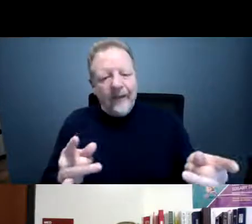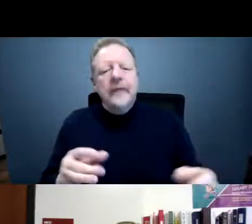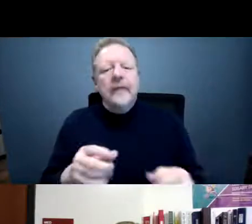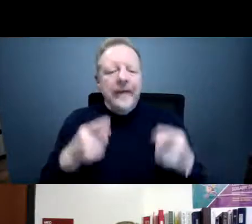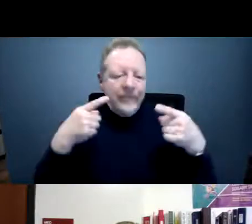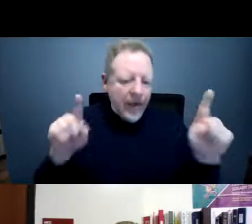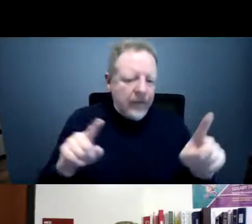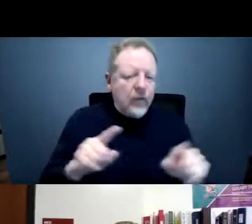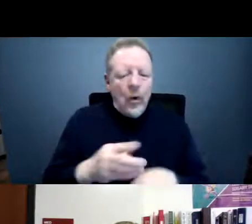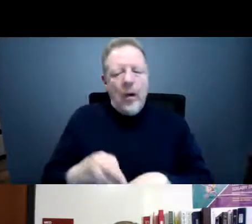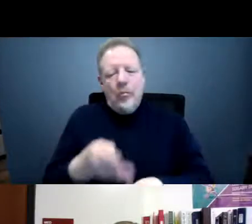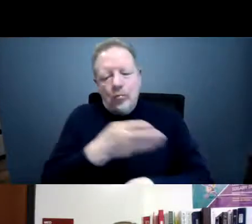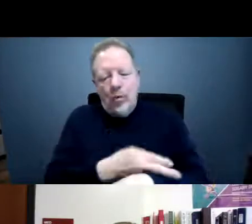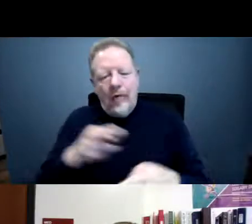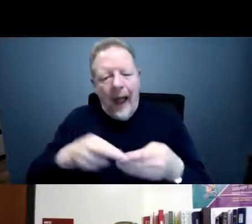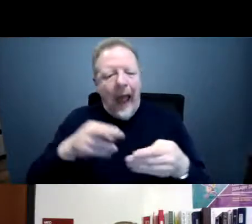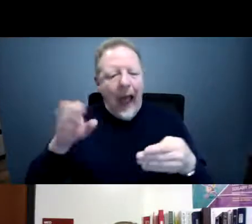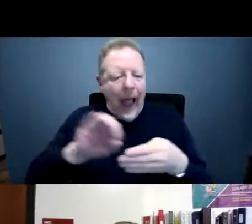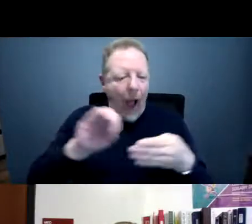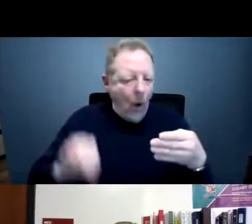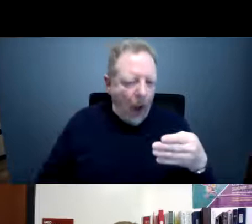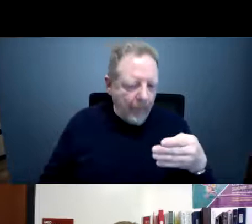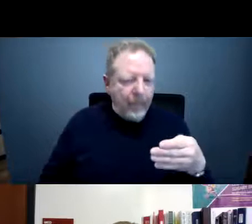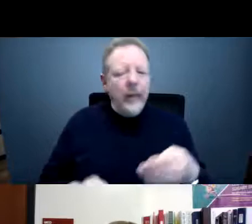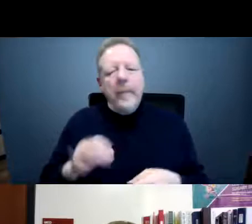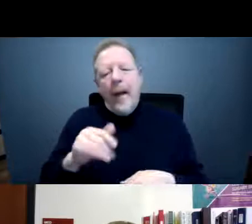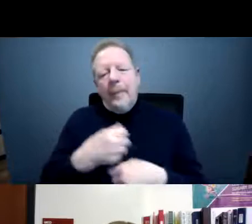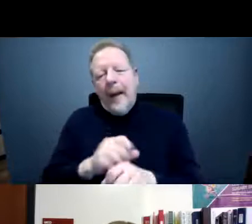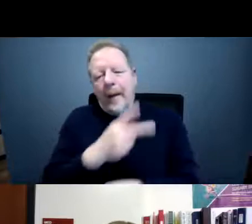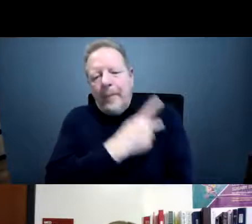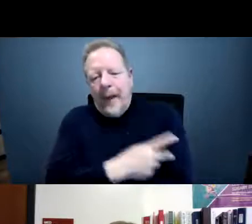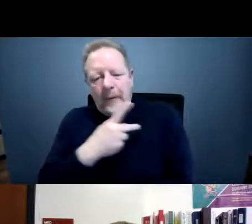of improved outcomes, by making patients autonomous.